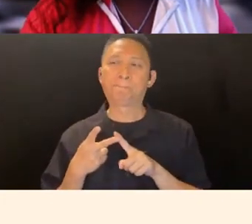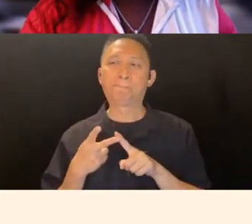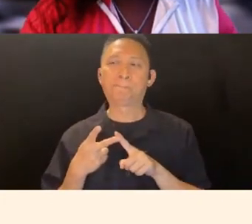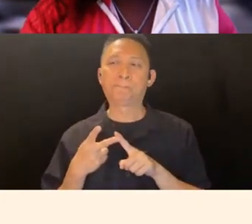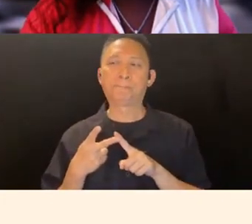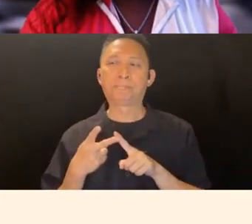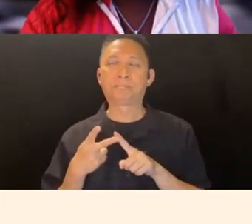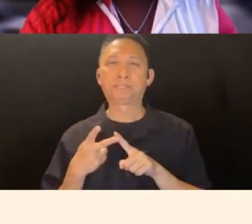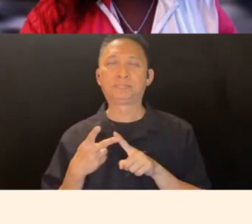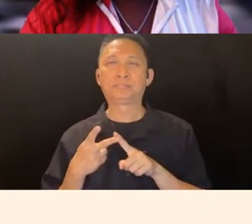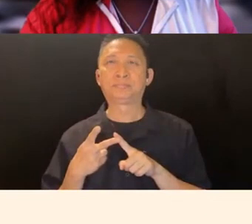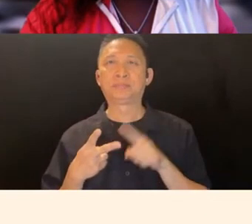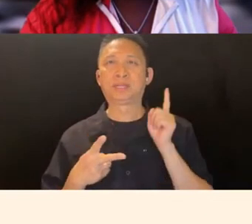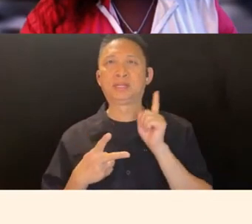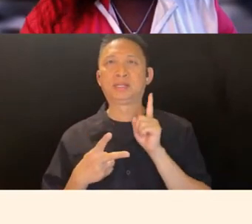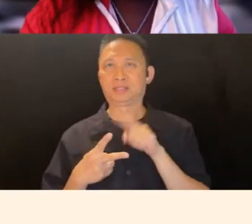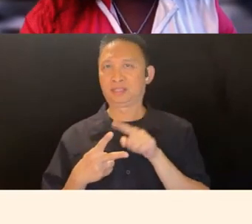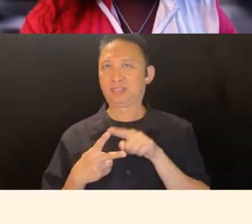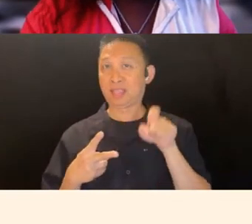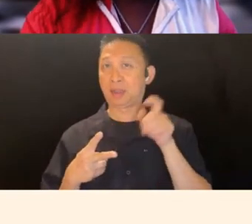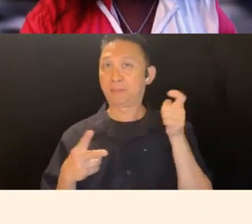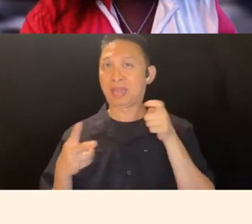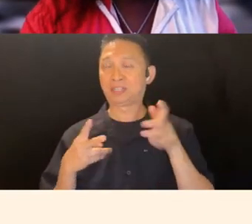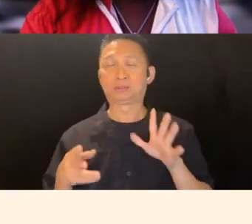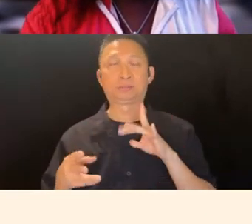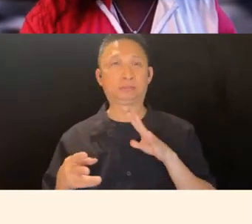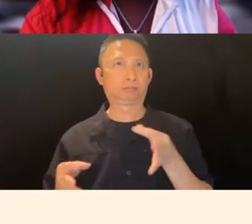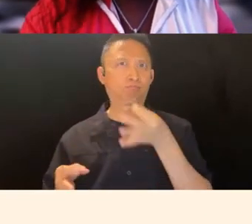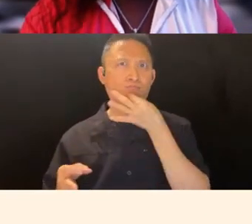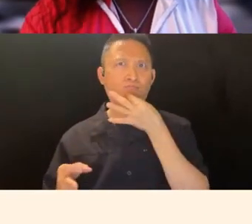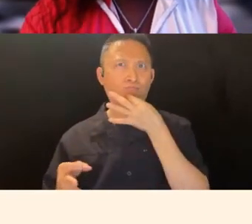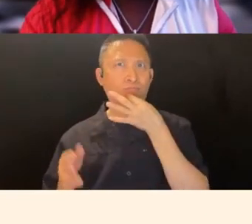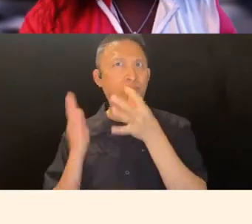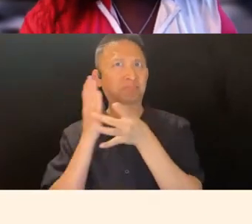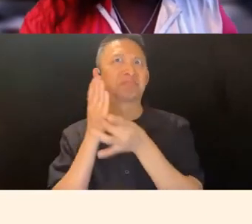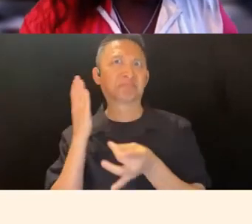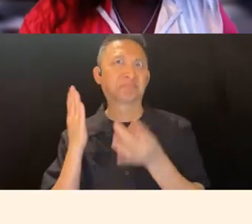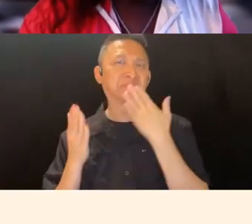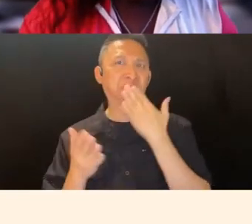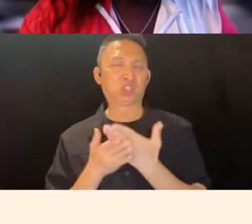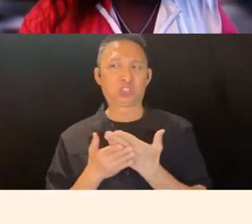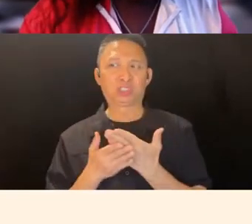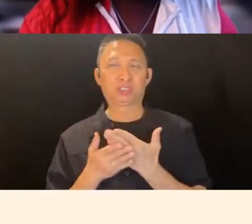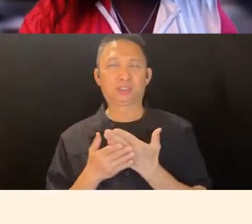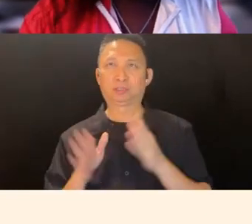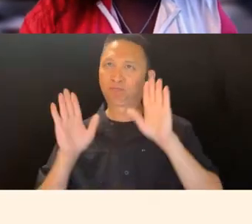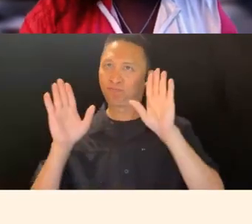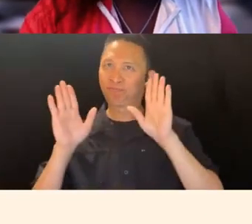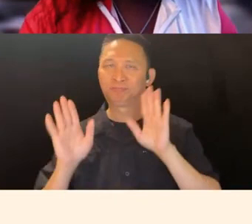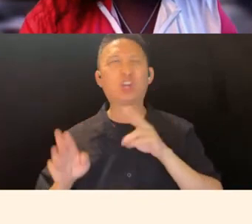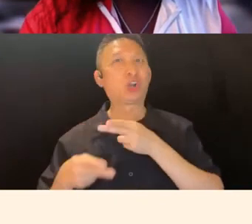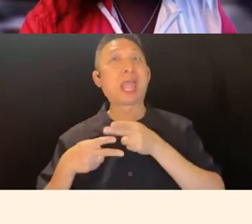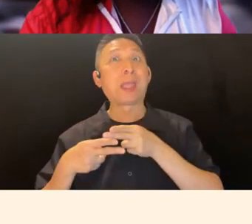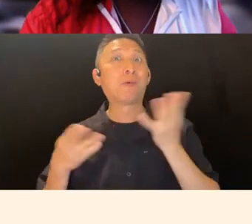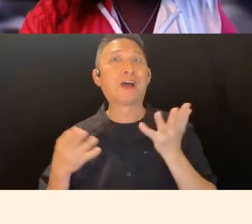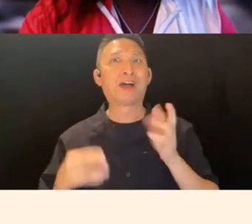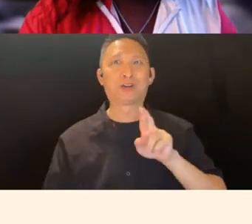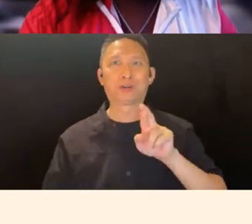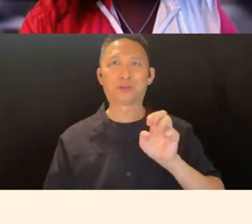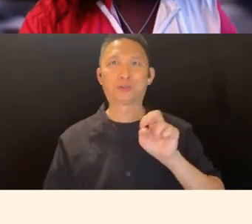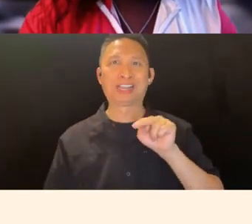and she is so great at what she does. Definite shout outs to Renee because she literally kills